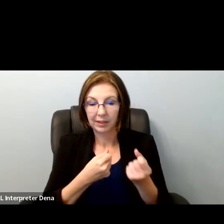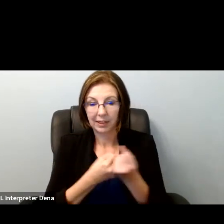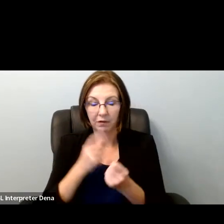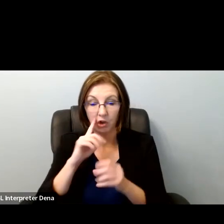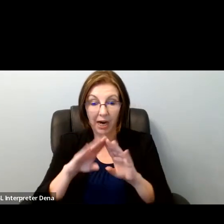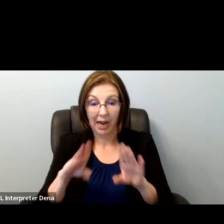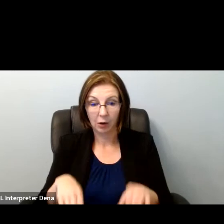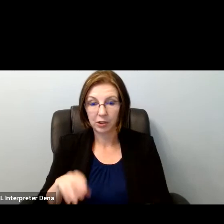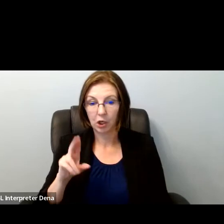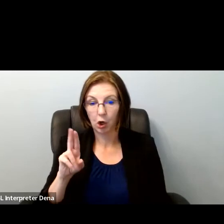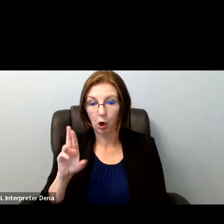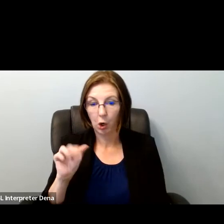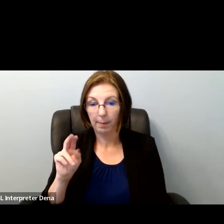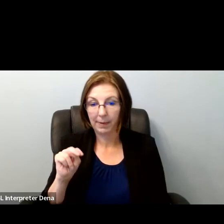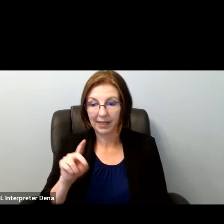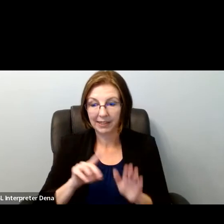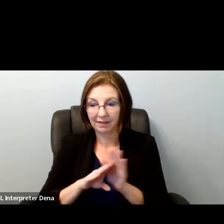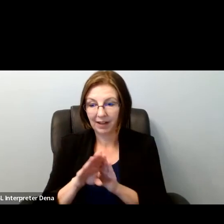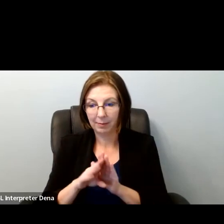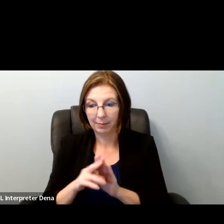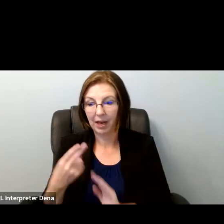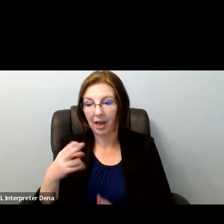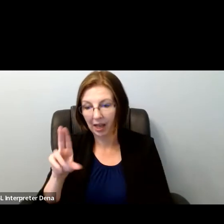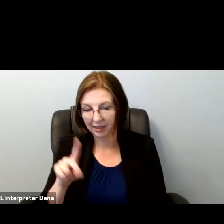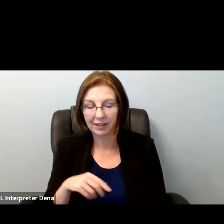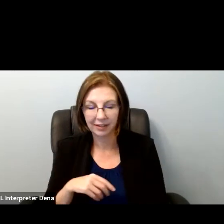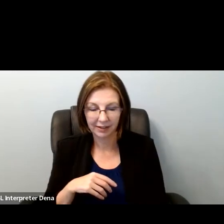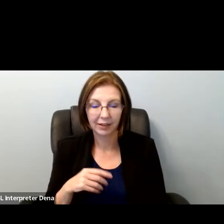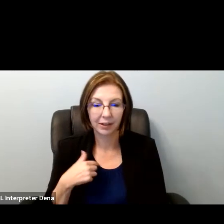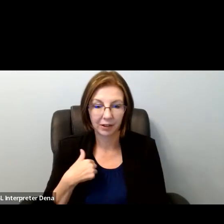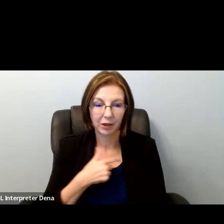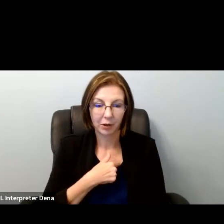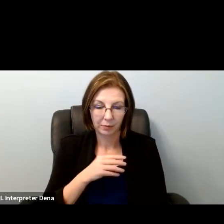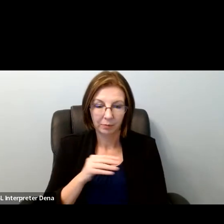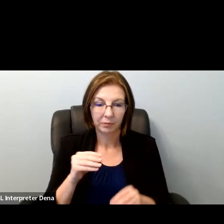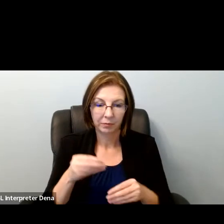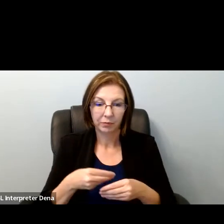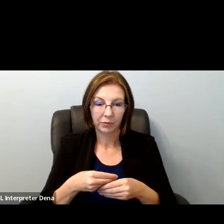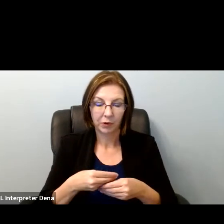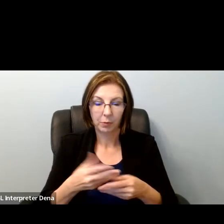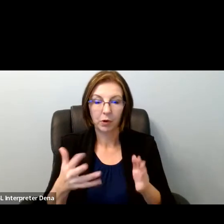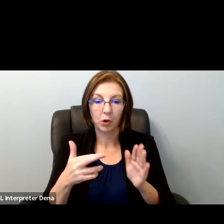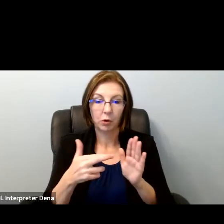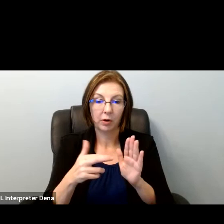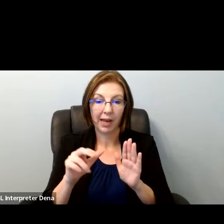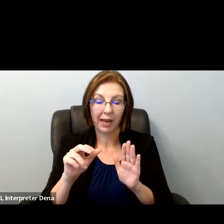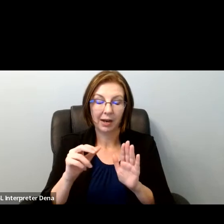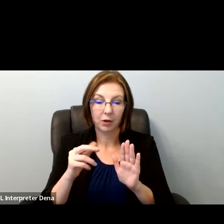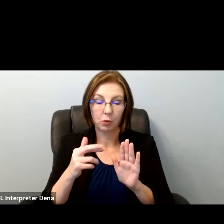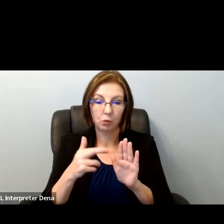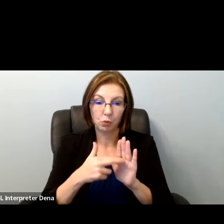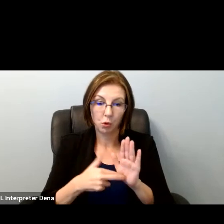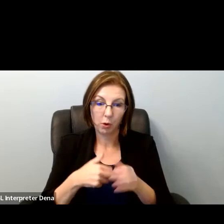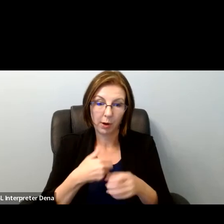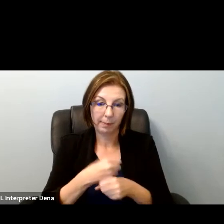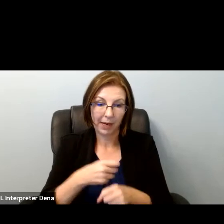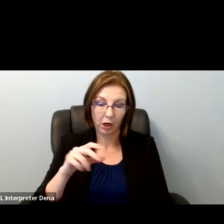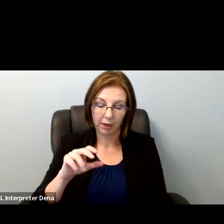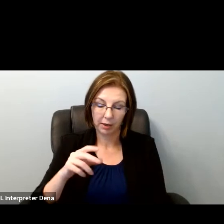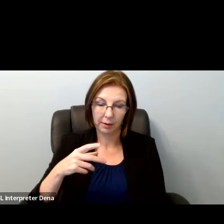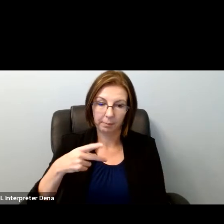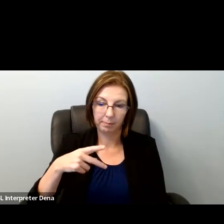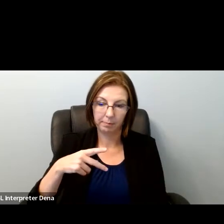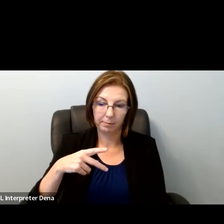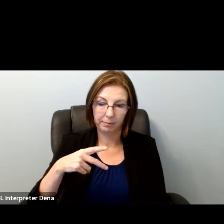Development. We recently put out an advance notice of proposed rulemaking and had a comment period on